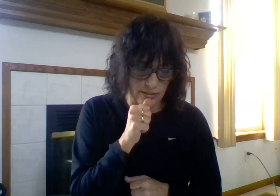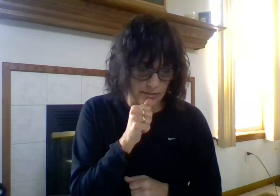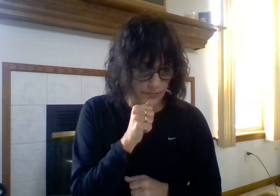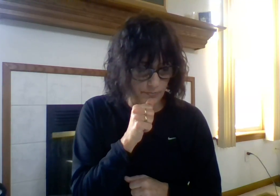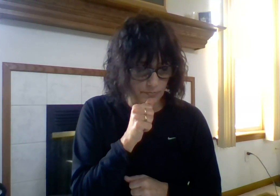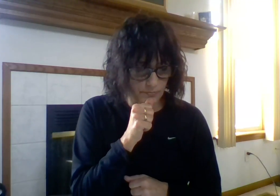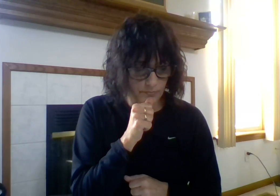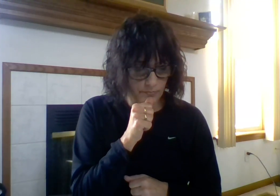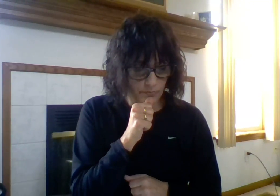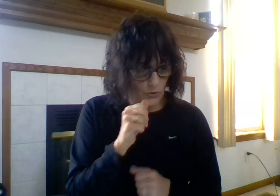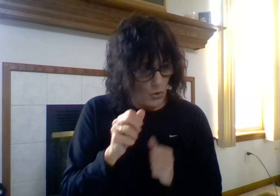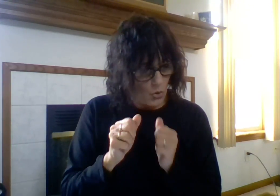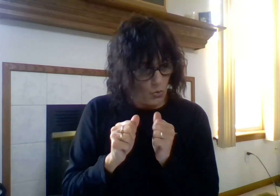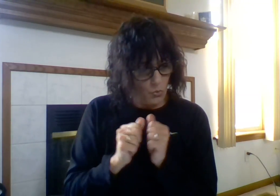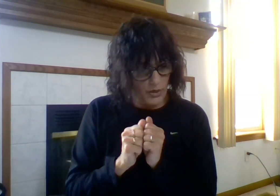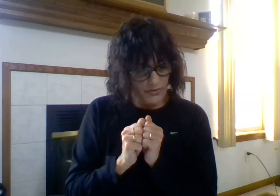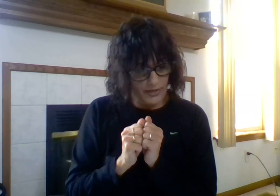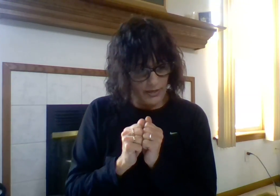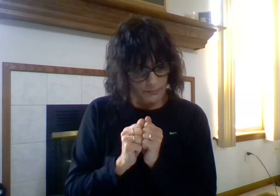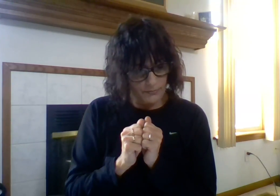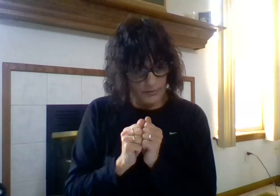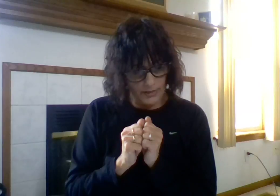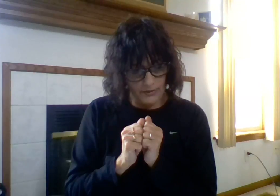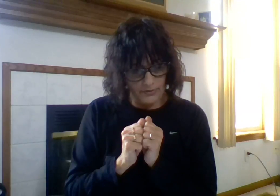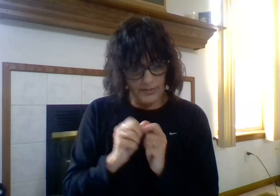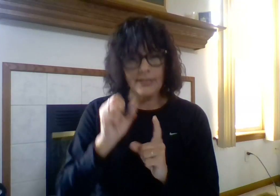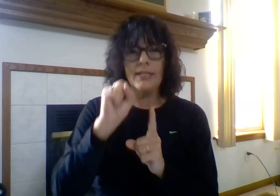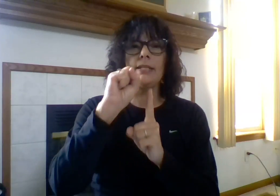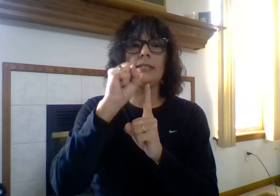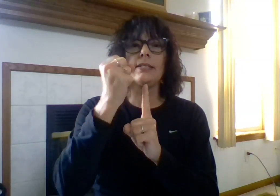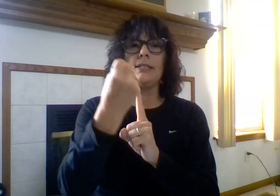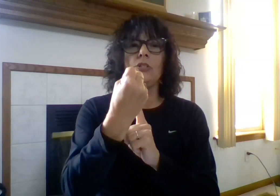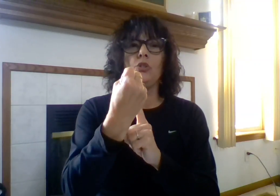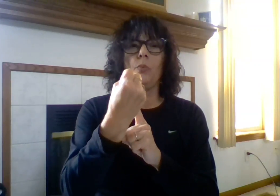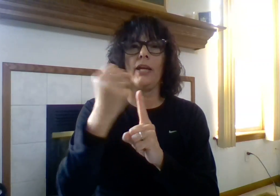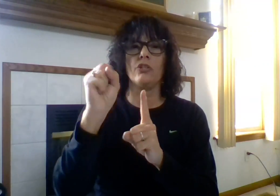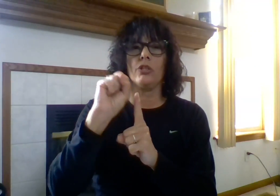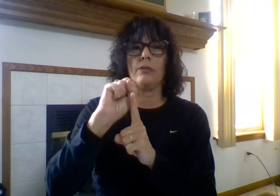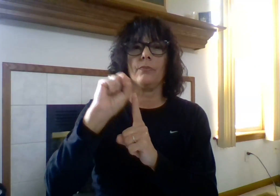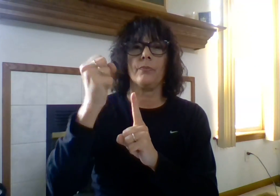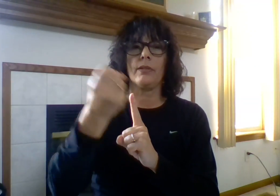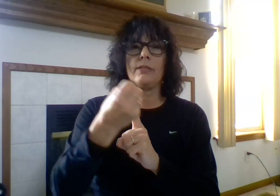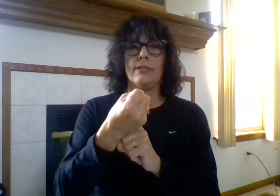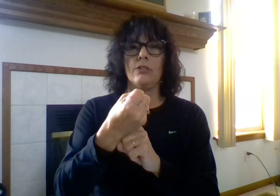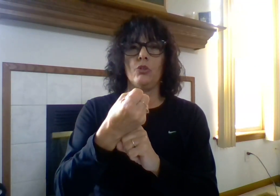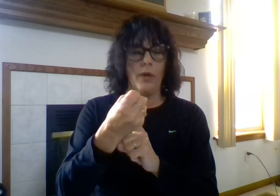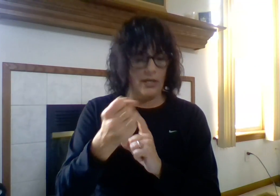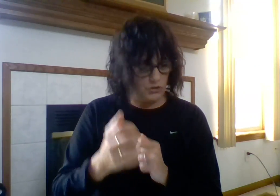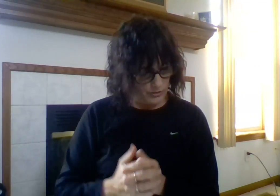patient with him in this situation.